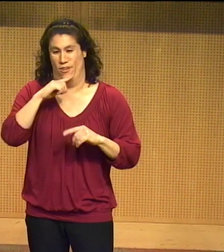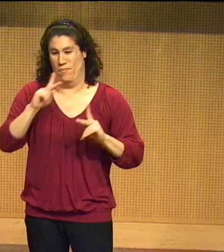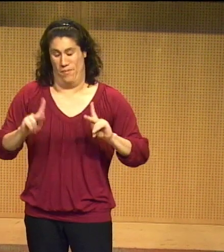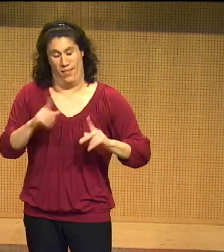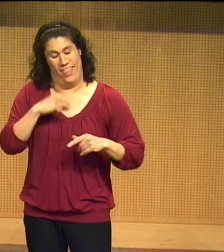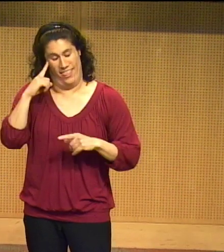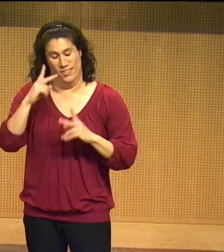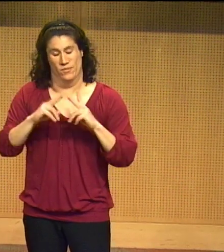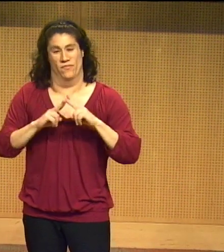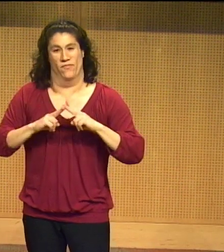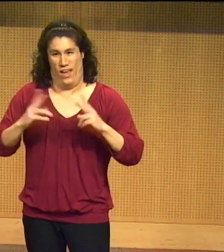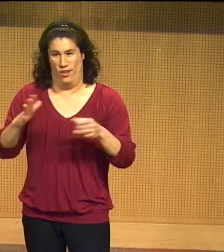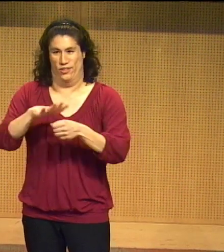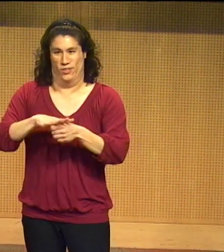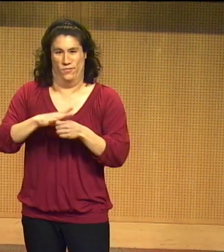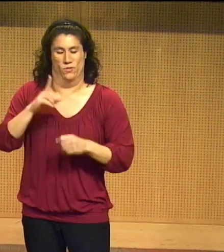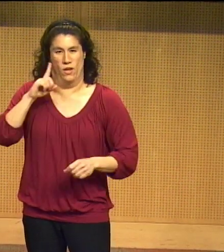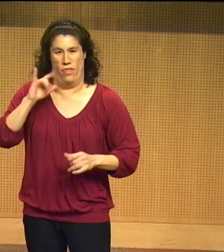do my work, even in that loud environment.